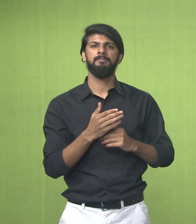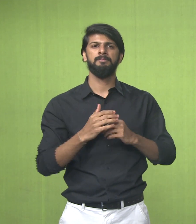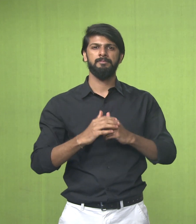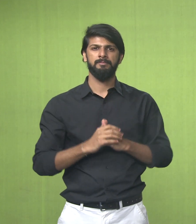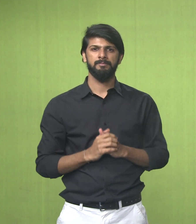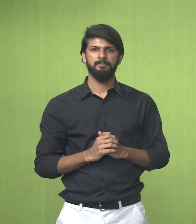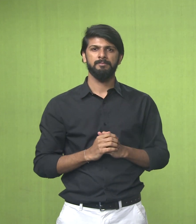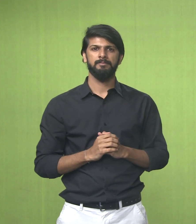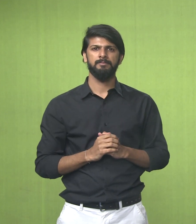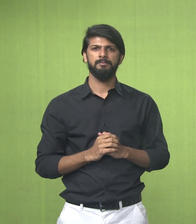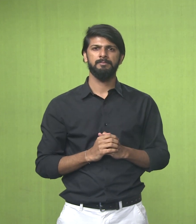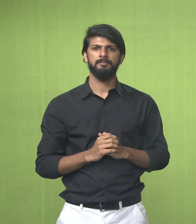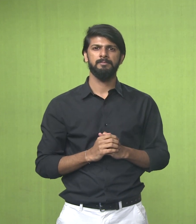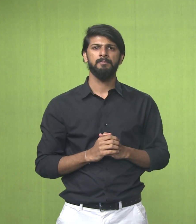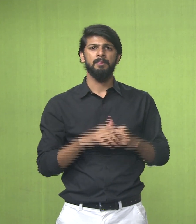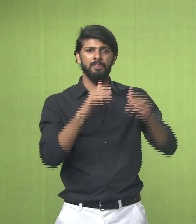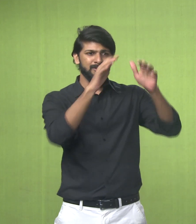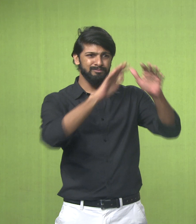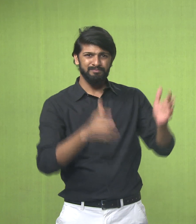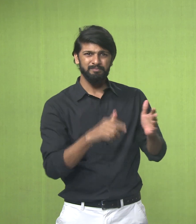talk a lot about the designing skill of the artists.